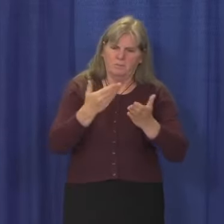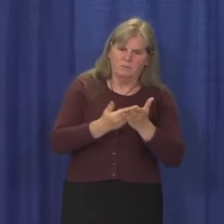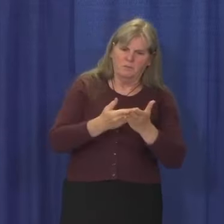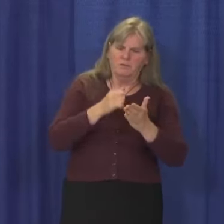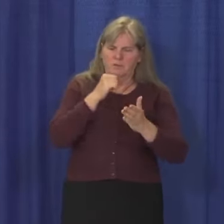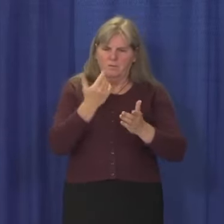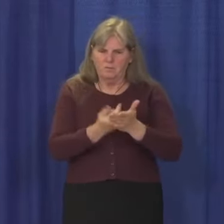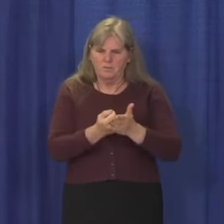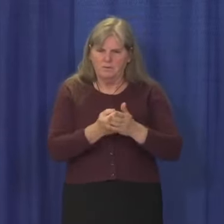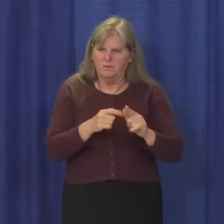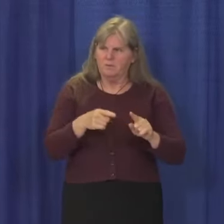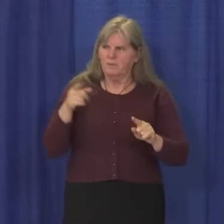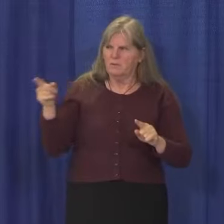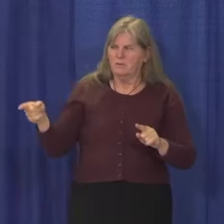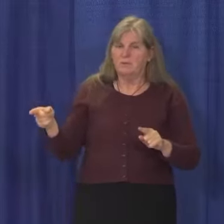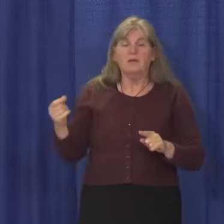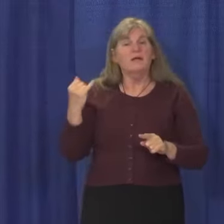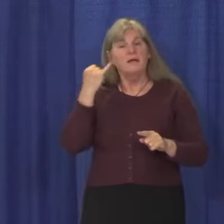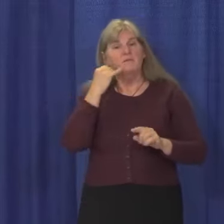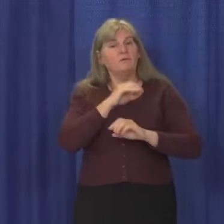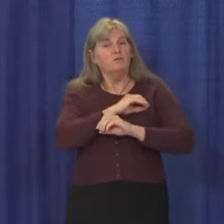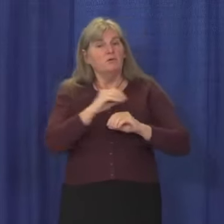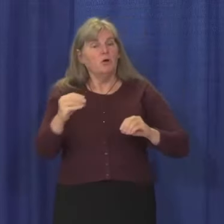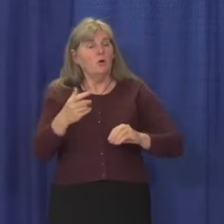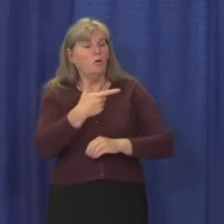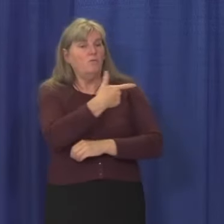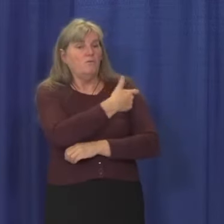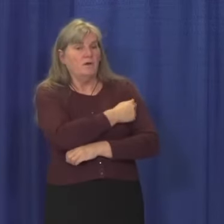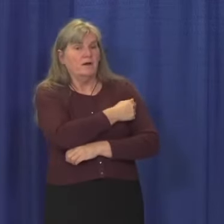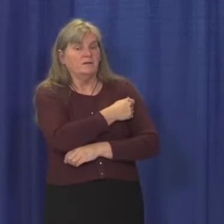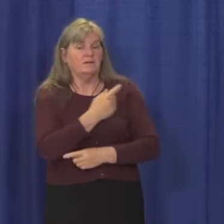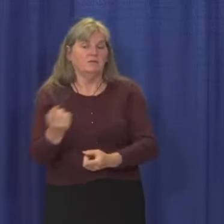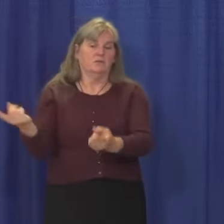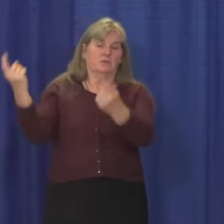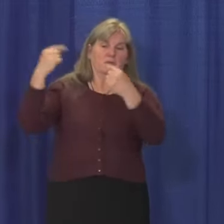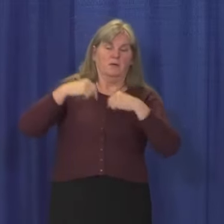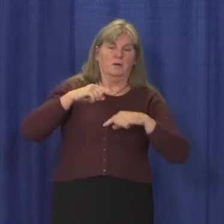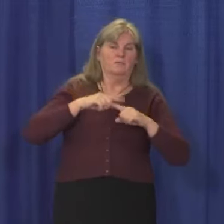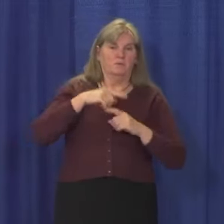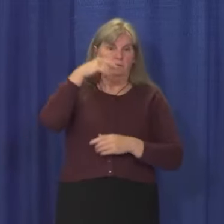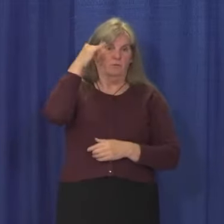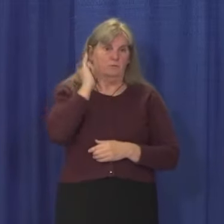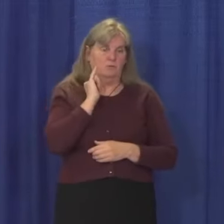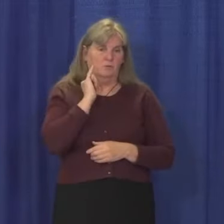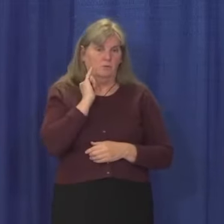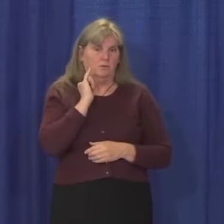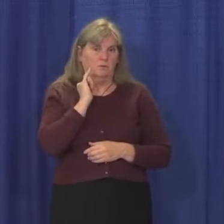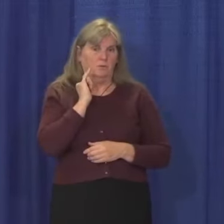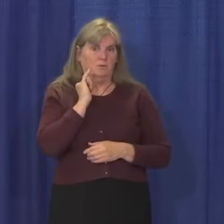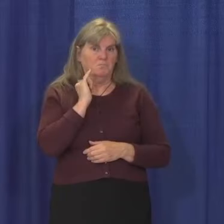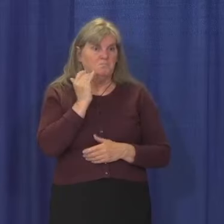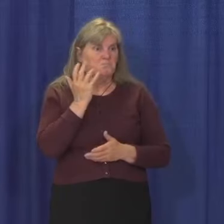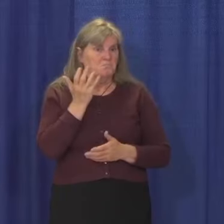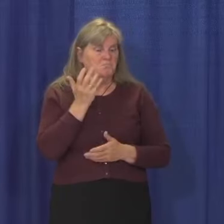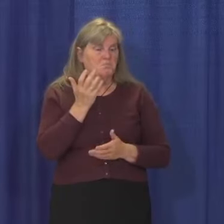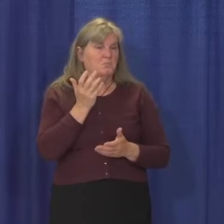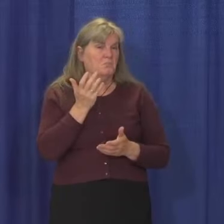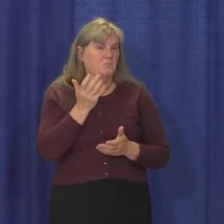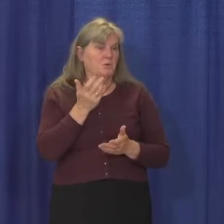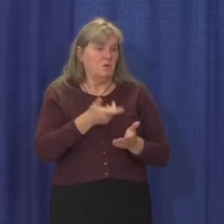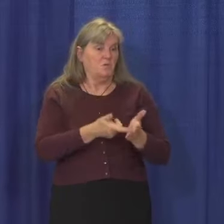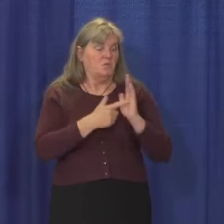talked about how if you're unvaccinated and you're traveling into the Yukon or returning to the Yukon and your requirements